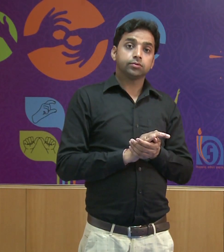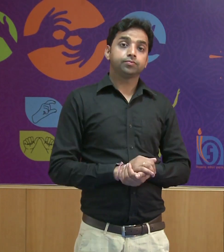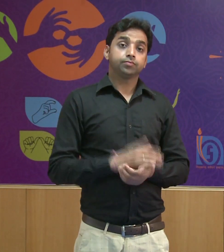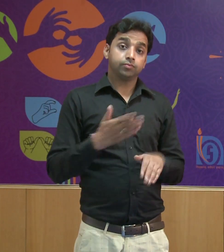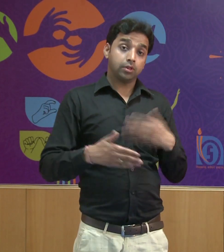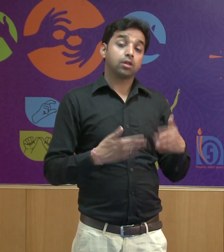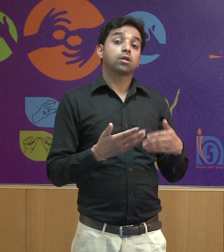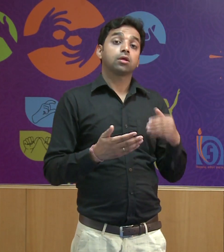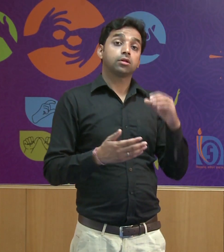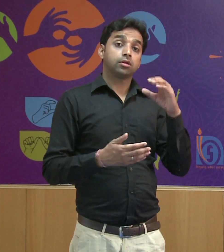Cambodia,